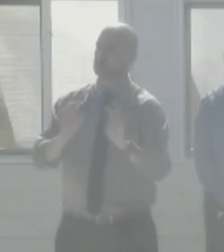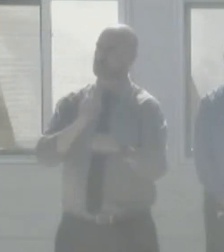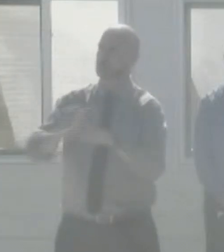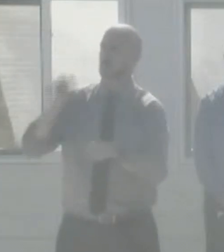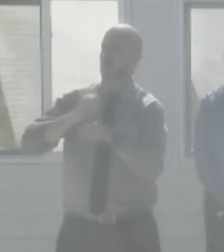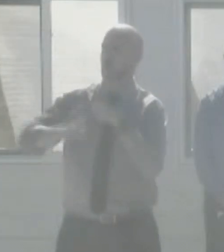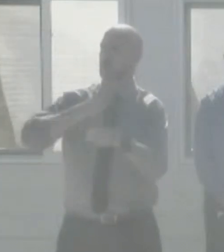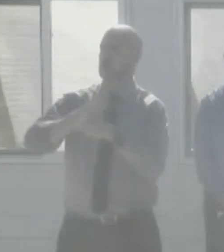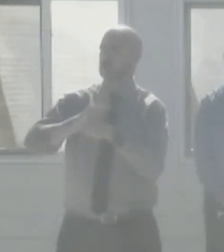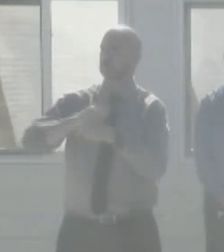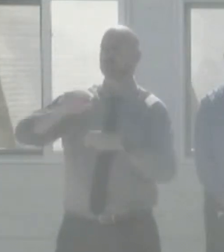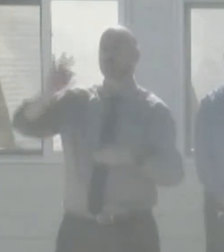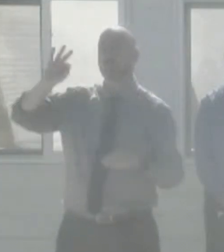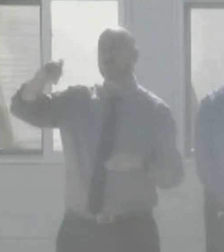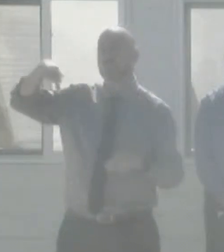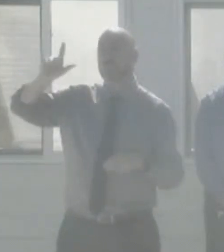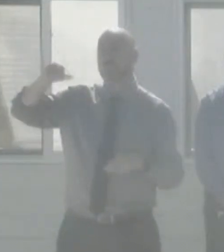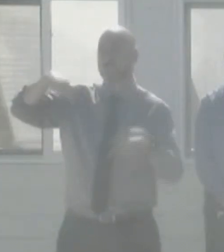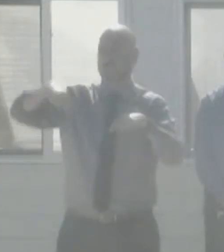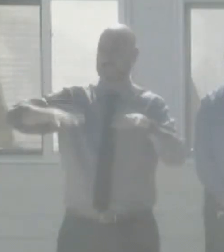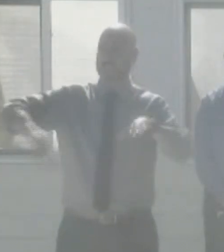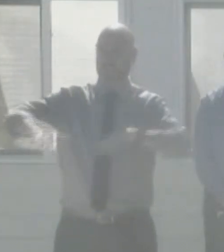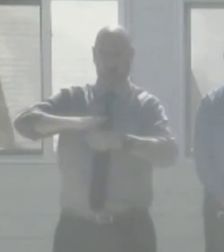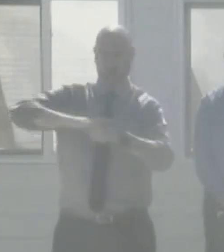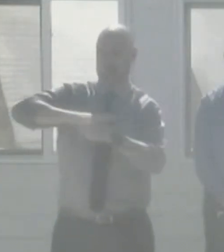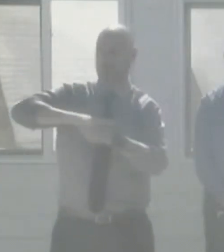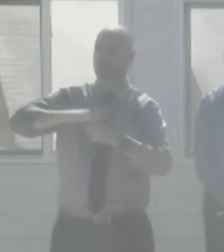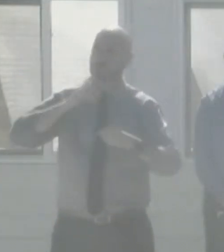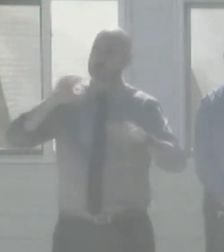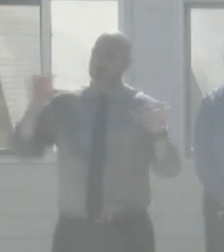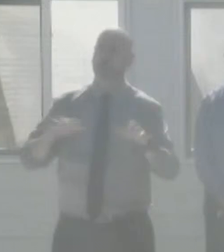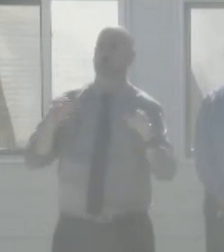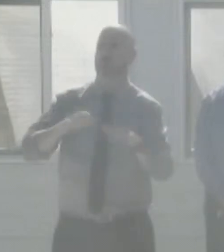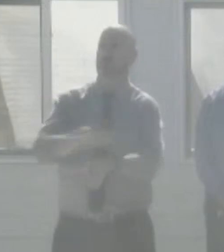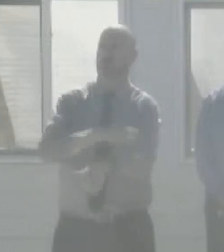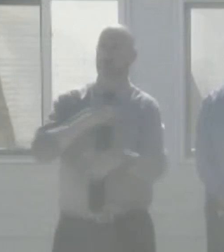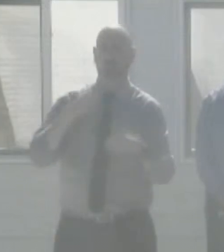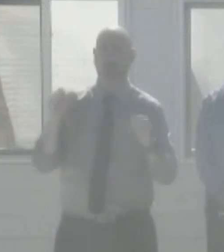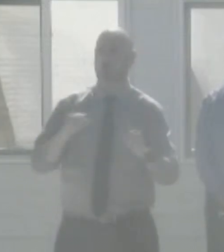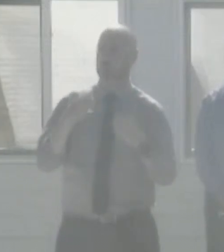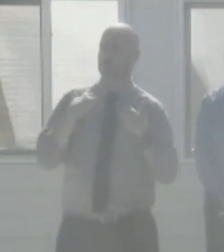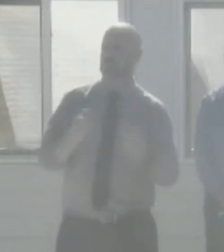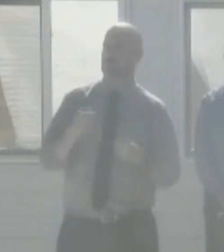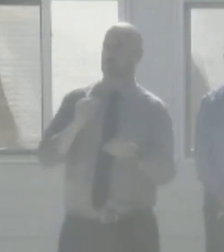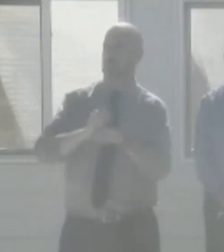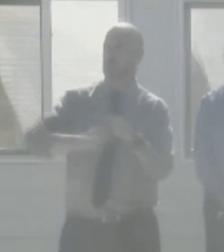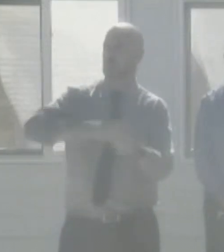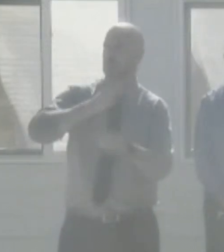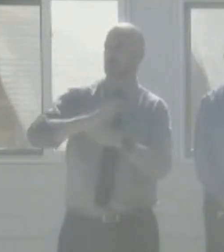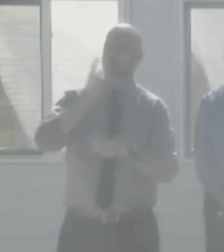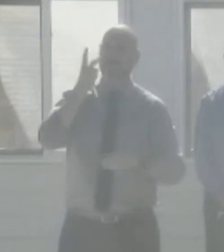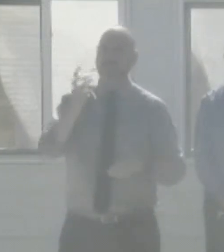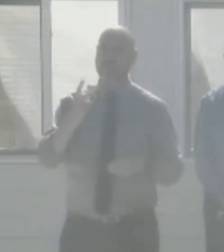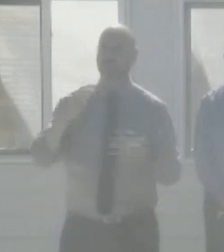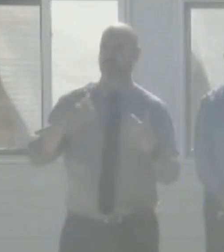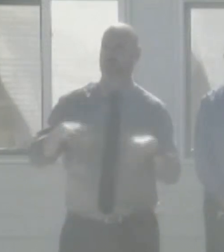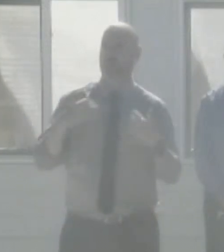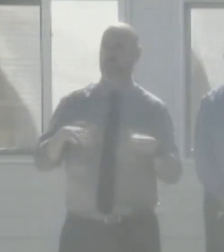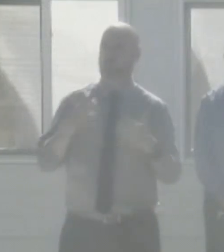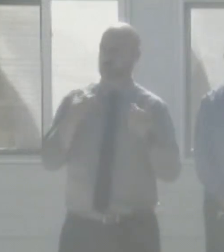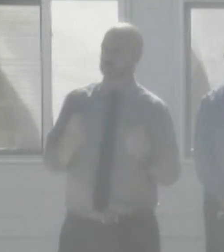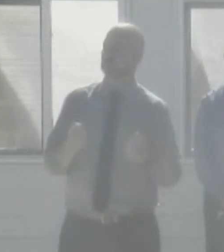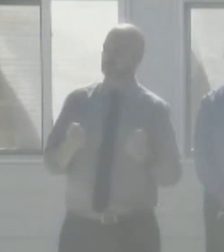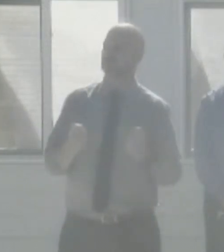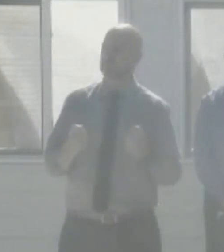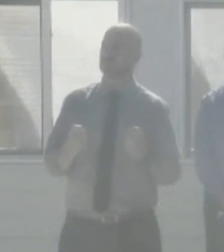feel very confident that those folks are working very hard, and you're going to see some good stuff here in the ensuing time period.